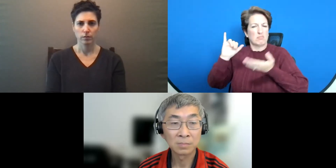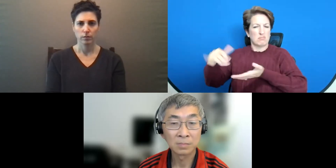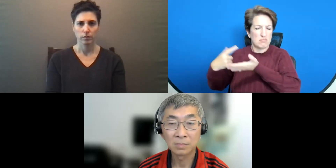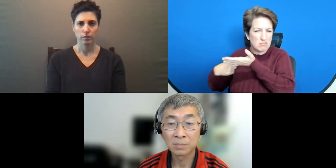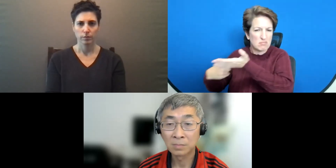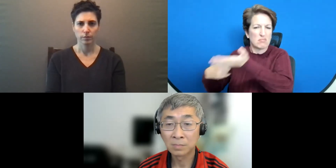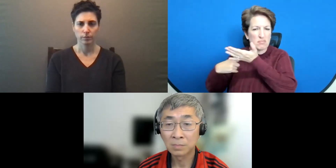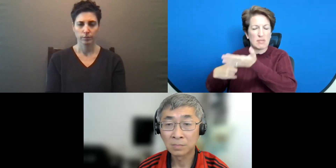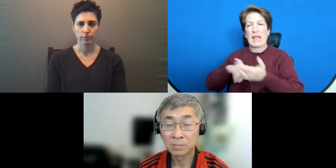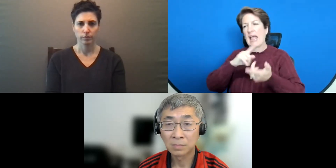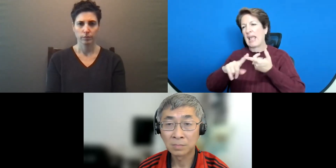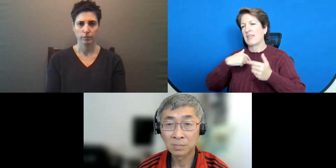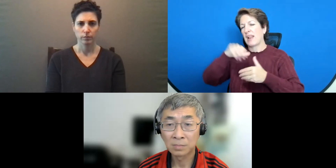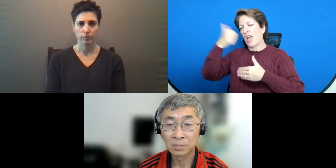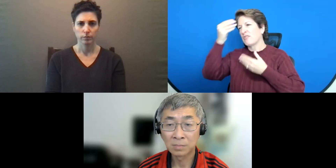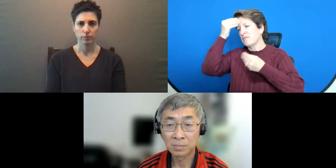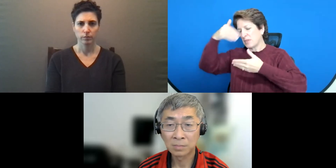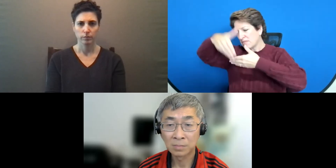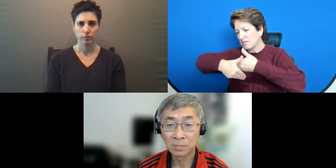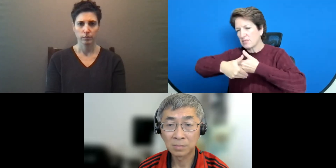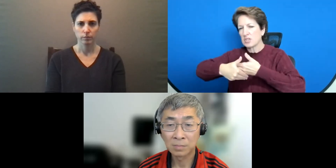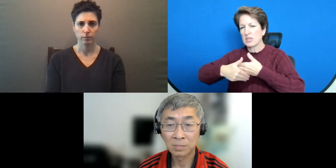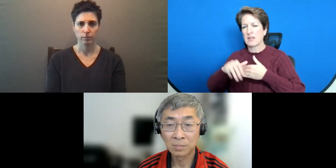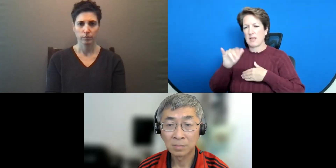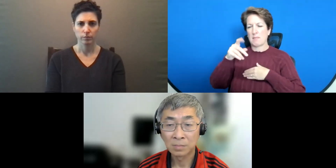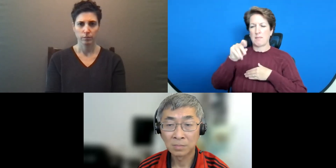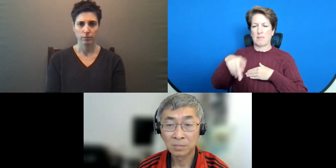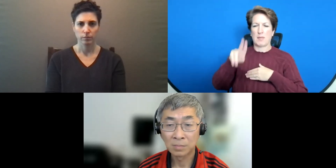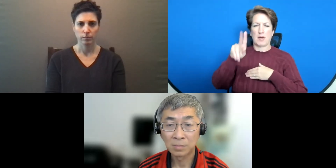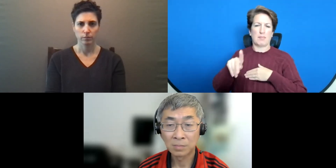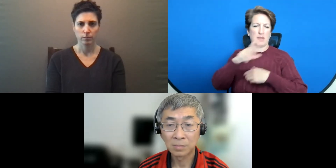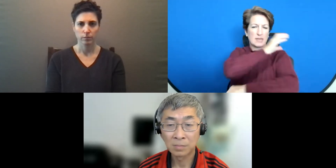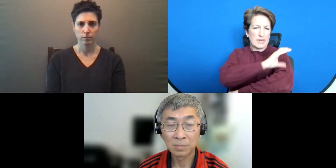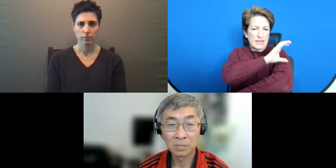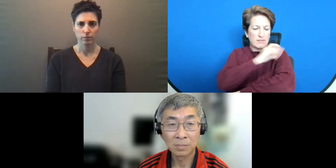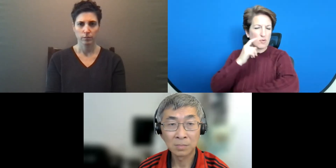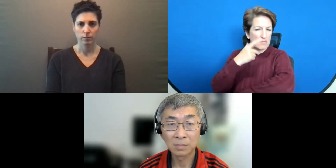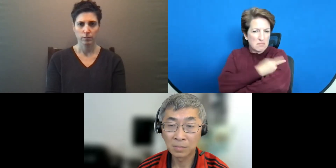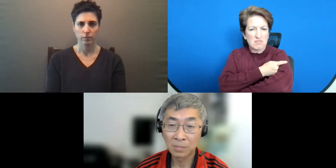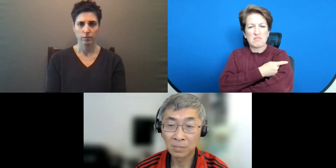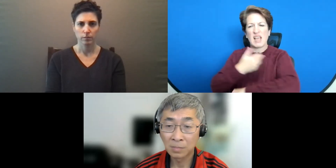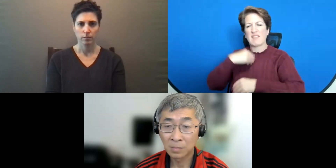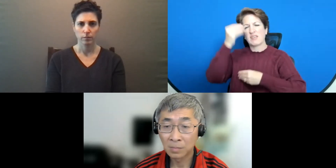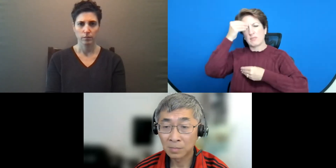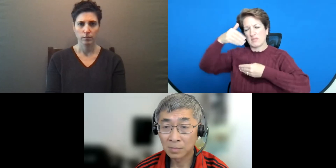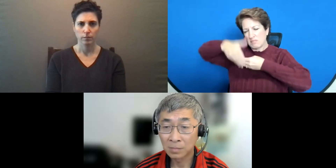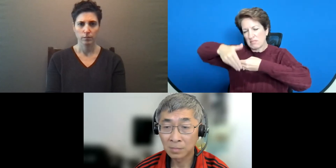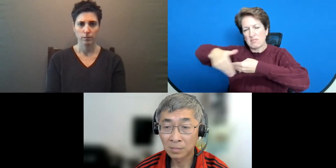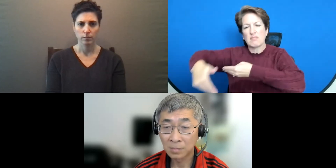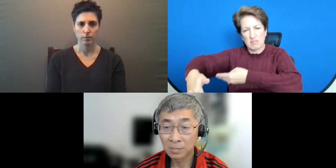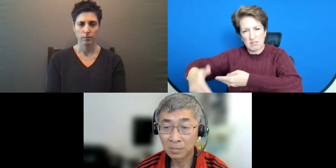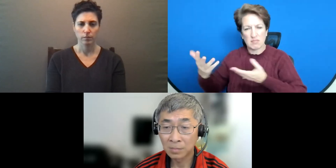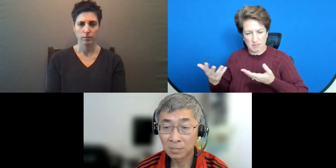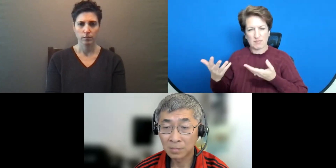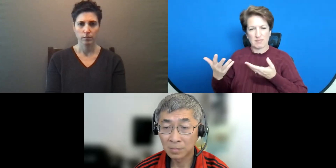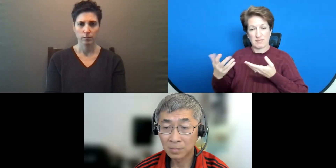the pop-up clinic today, tomorrow, after that, what's going on. And we was keep passing and we was leading them to the vaccine